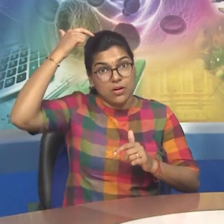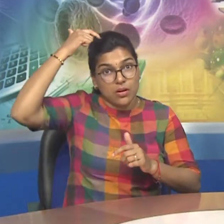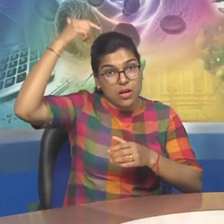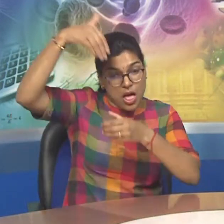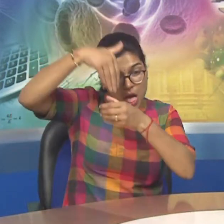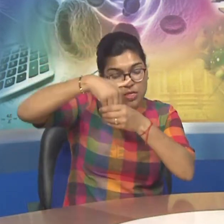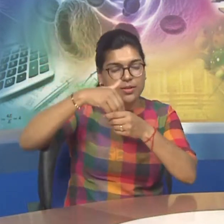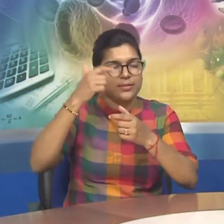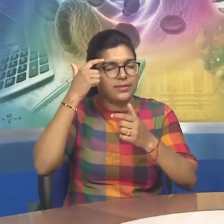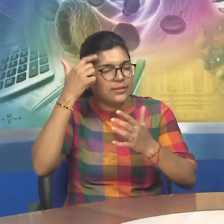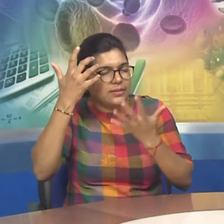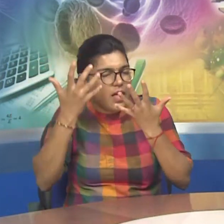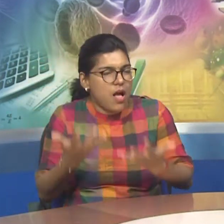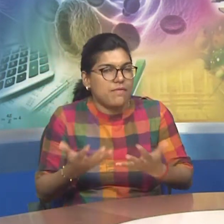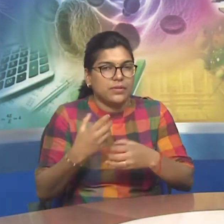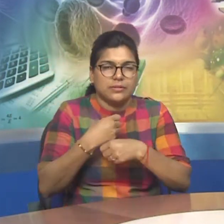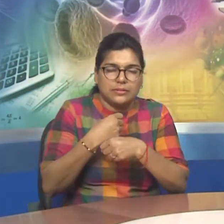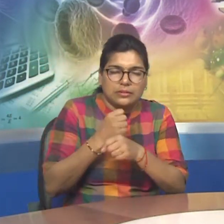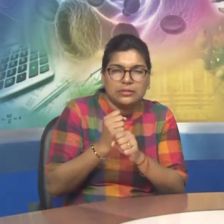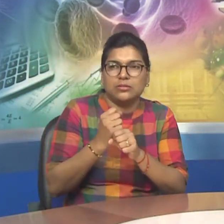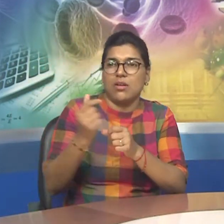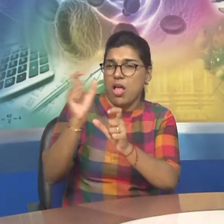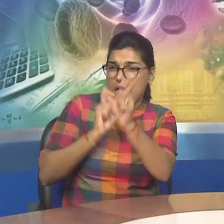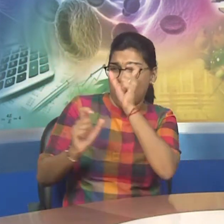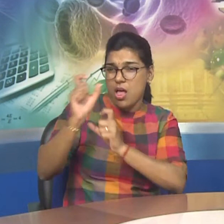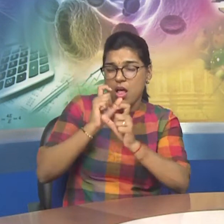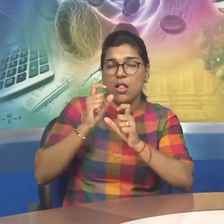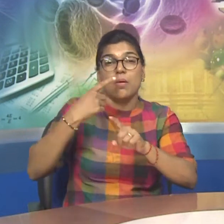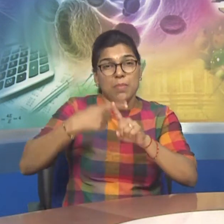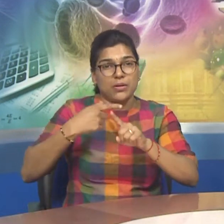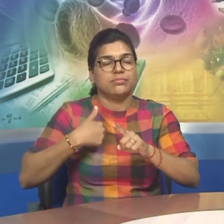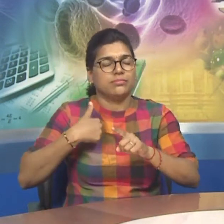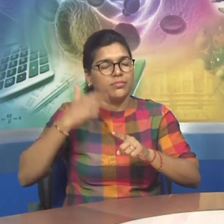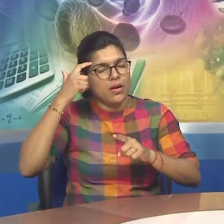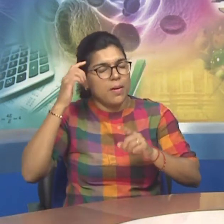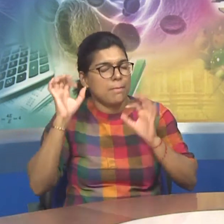We feel mentally upset and disturbed.